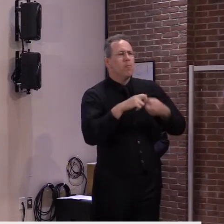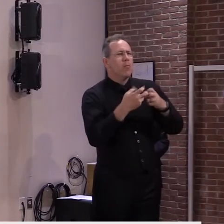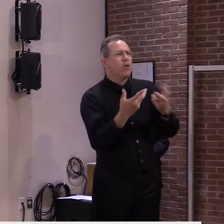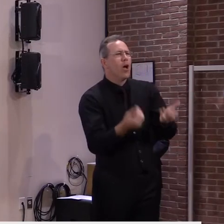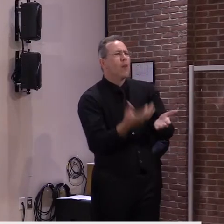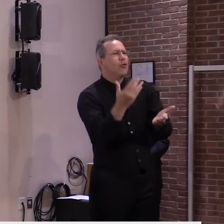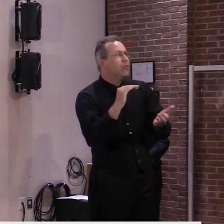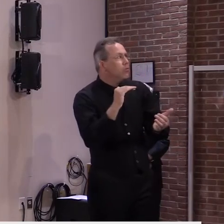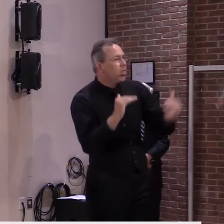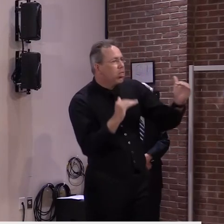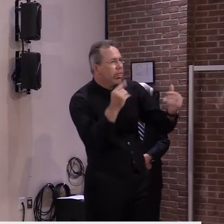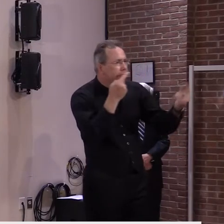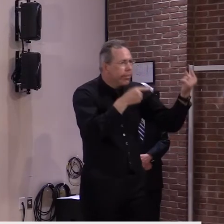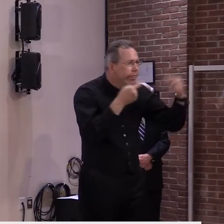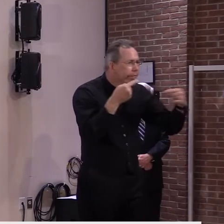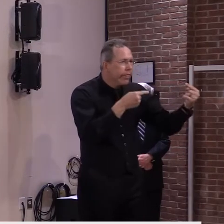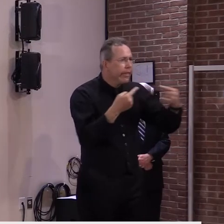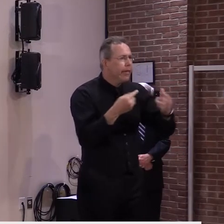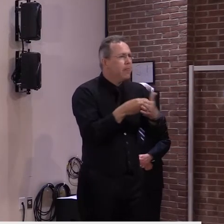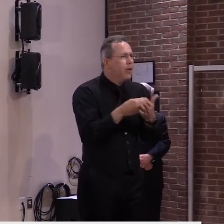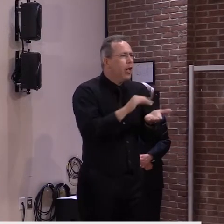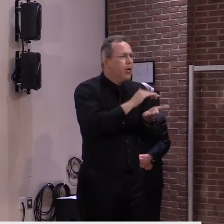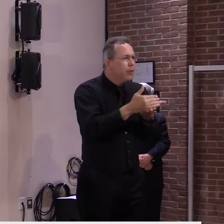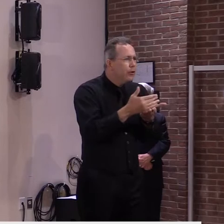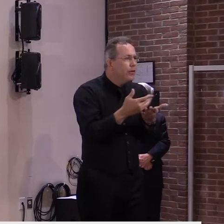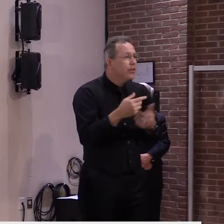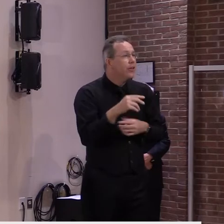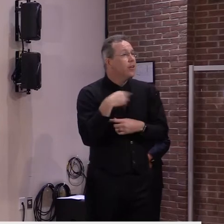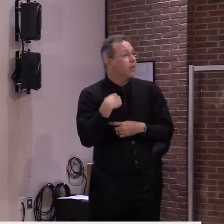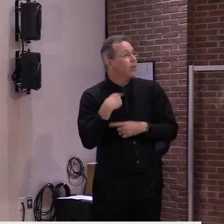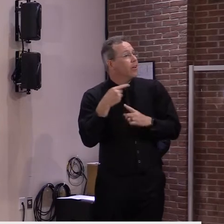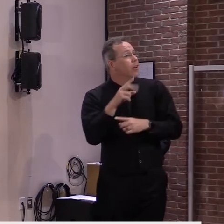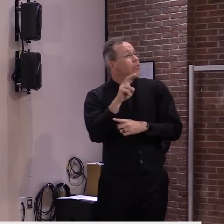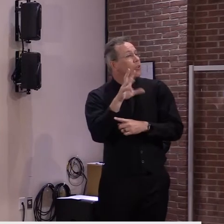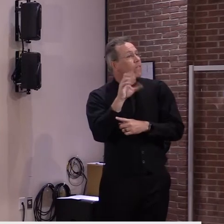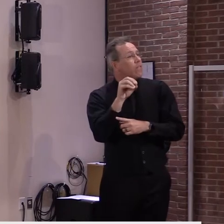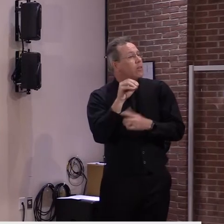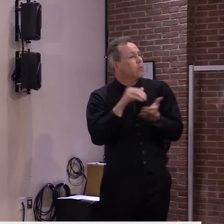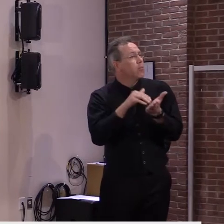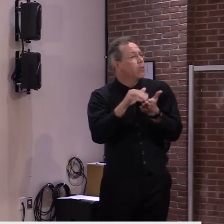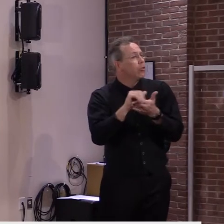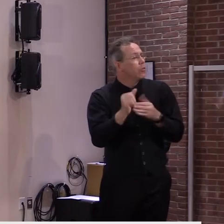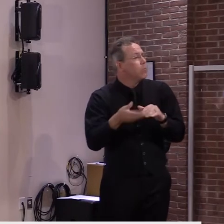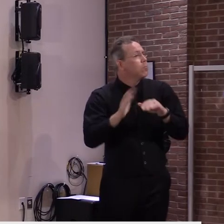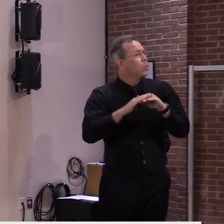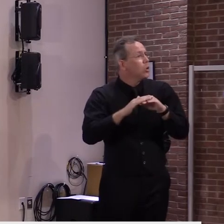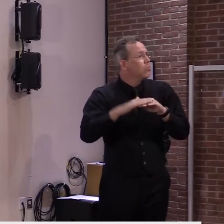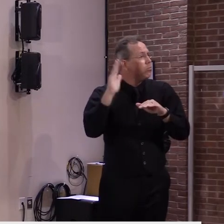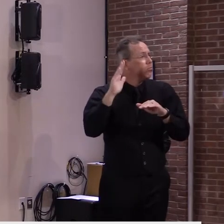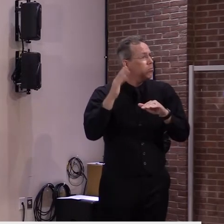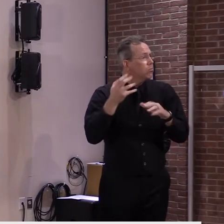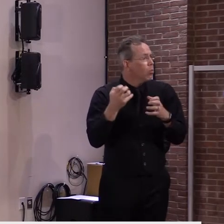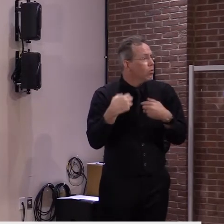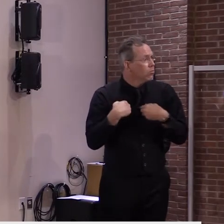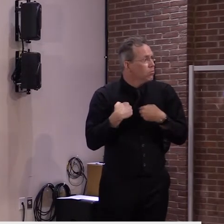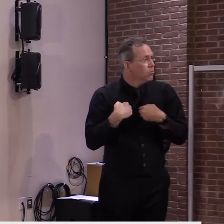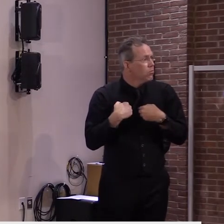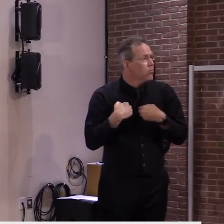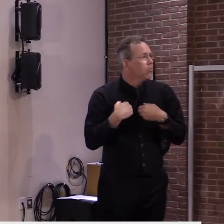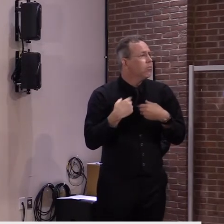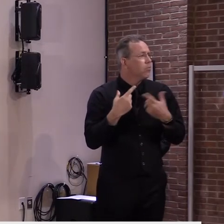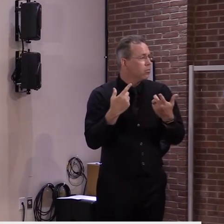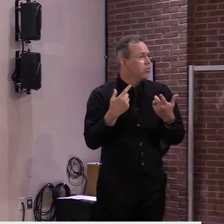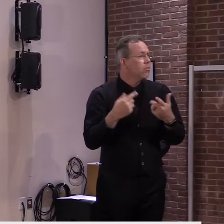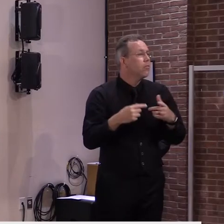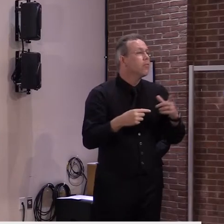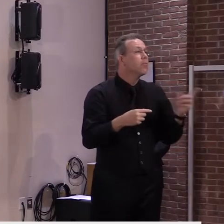the $250 million, even though there is talk in Washington that there could be more money. But let's